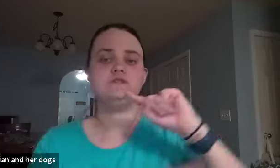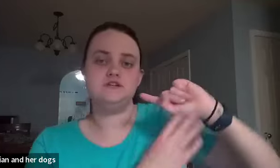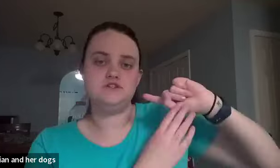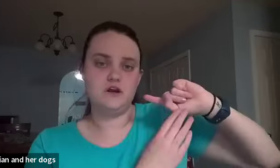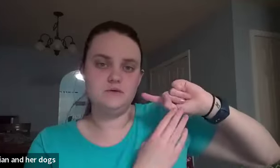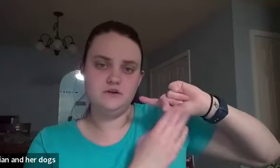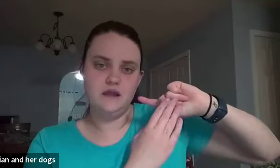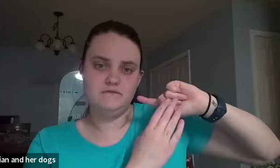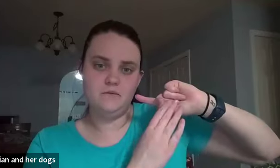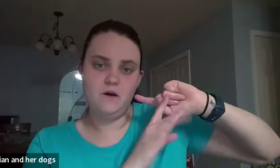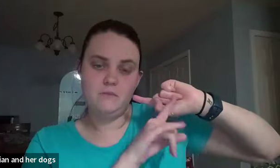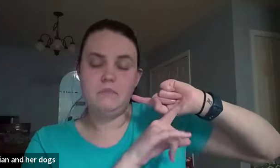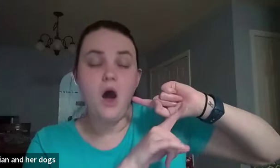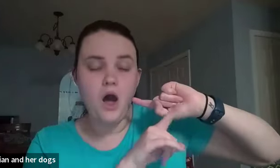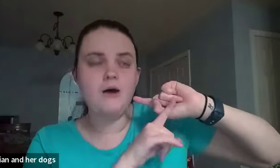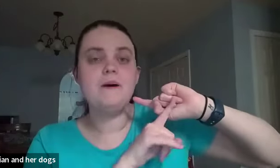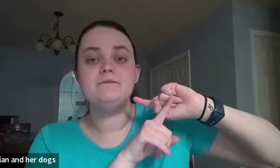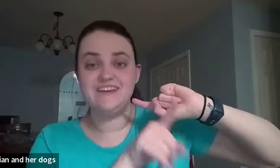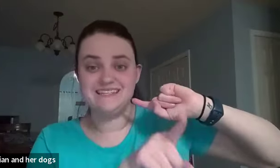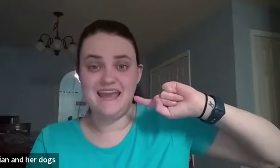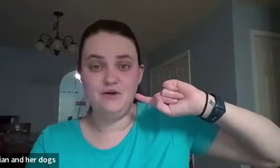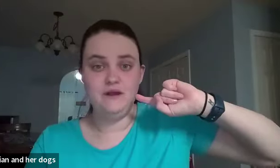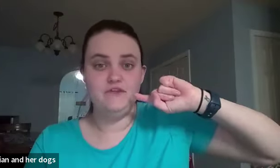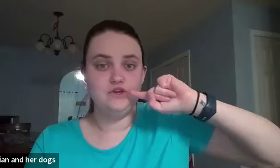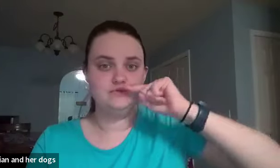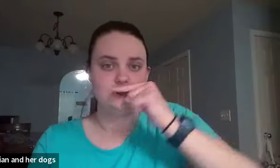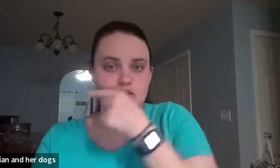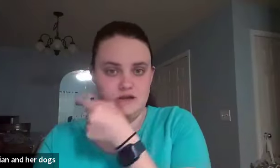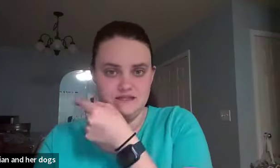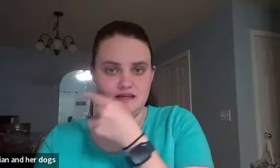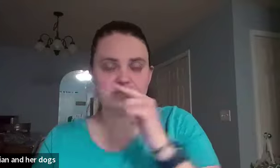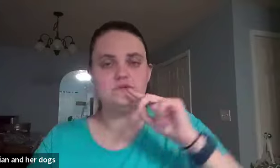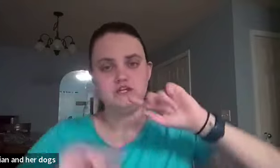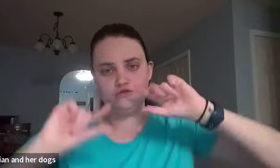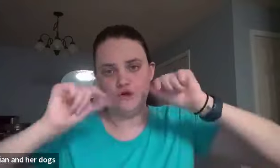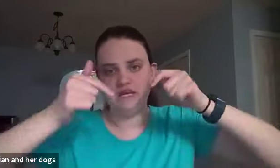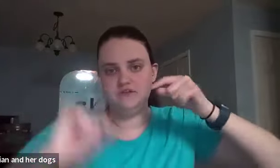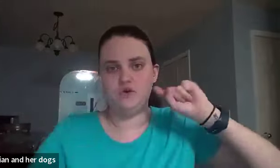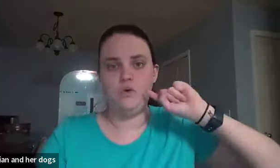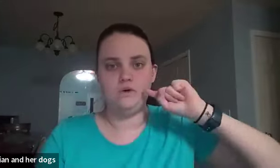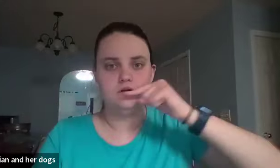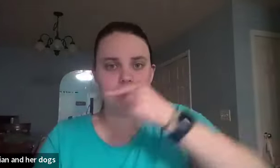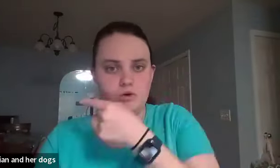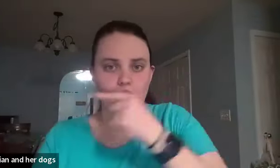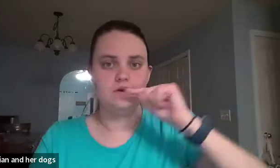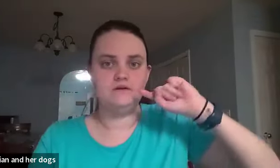So it's like you start with your palm facing out and then you turn it inside. It's almost like you're rotating the corn.